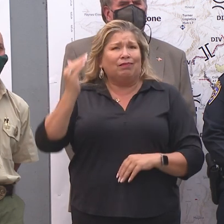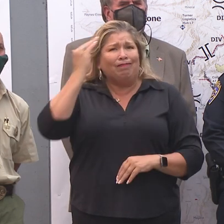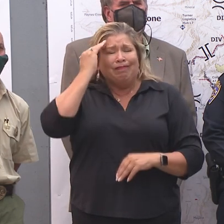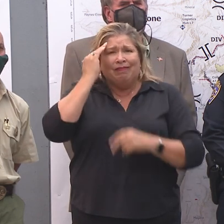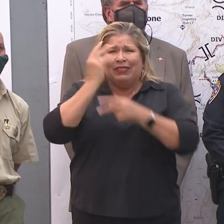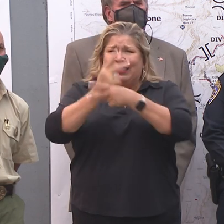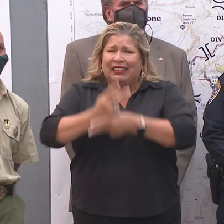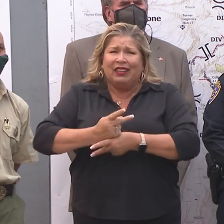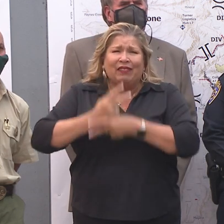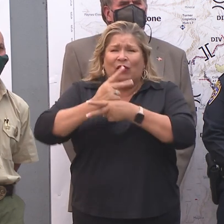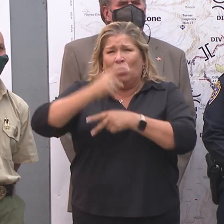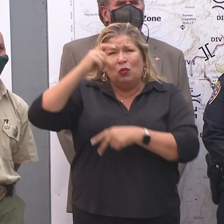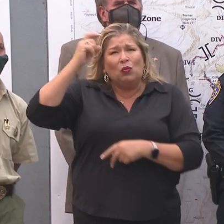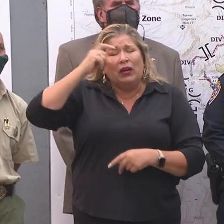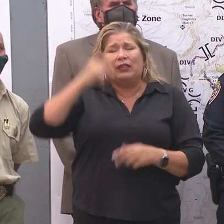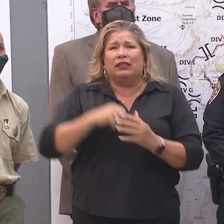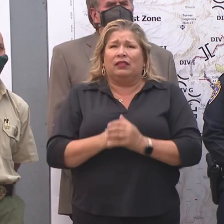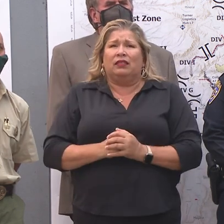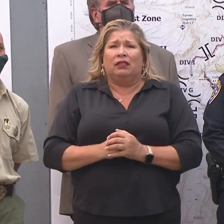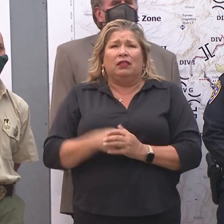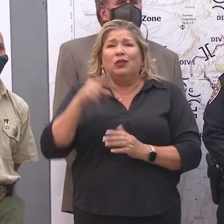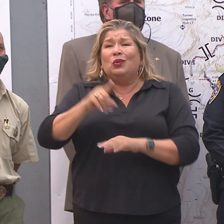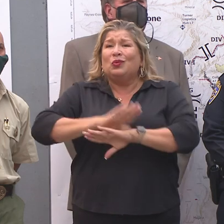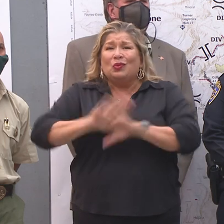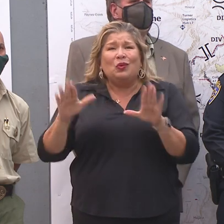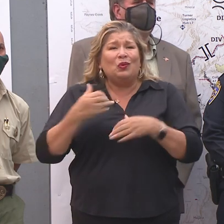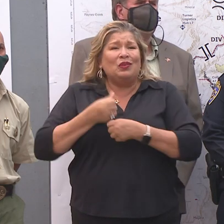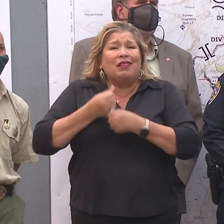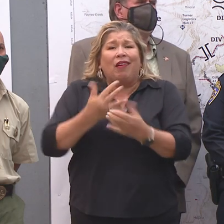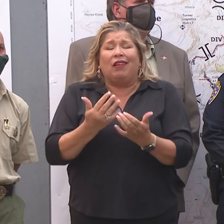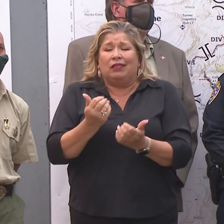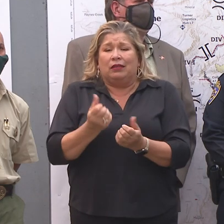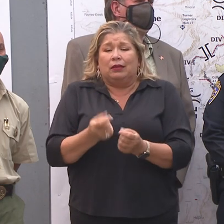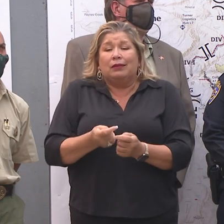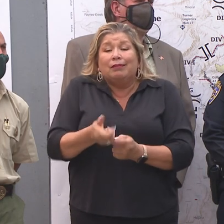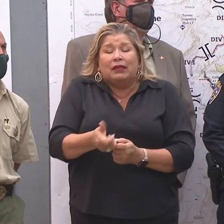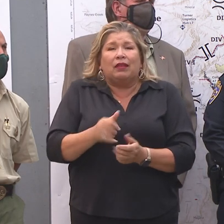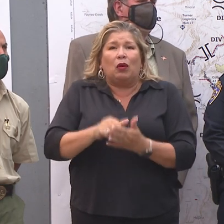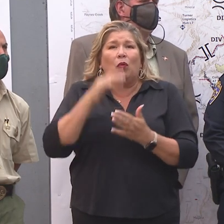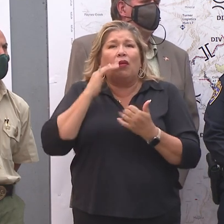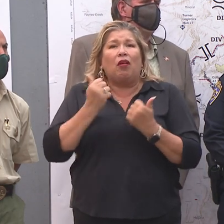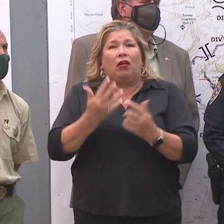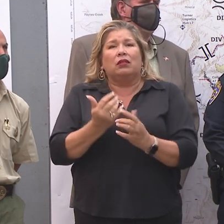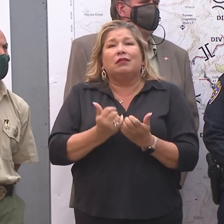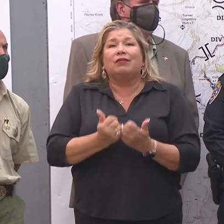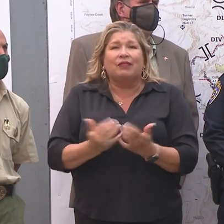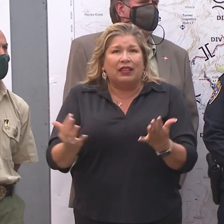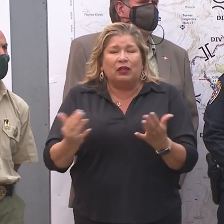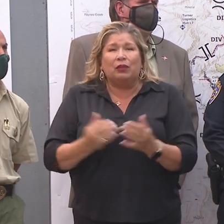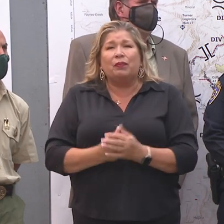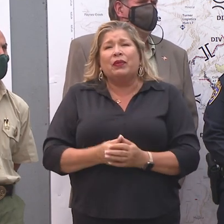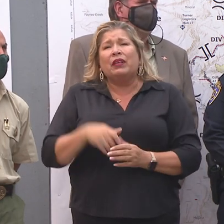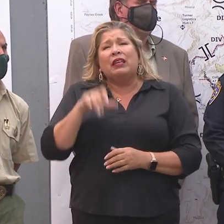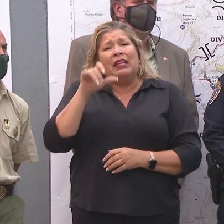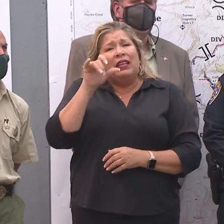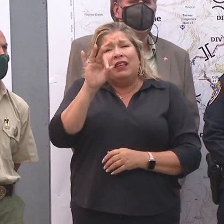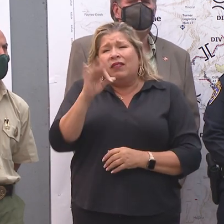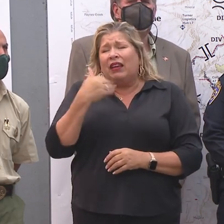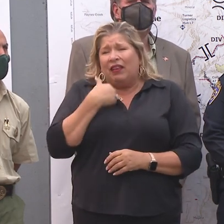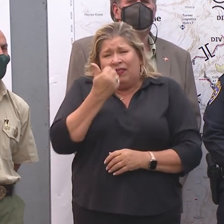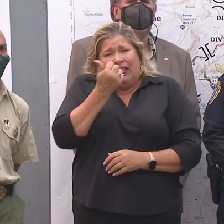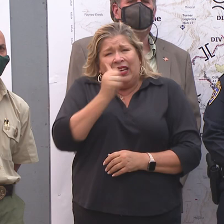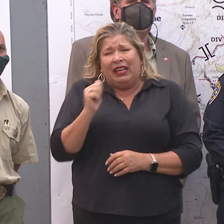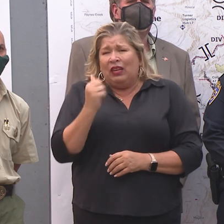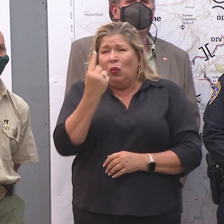very vigilant in not creating sparks that could ignite vegetation. If there's even